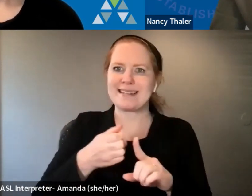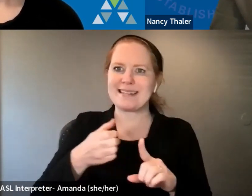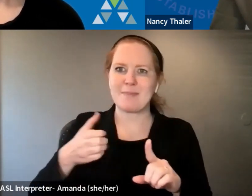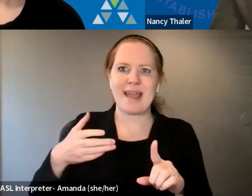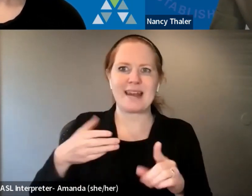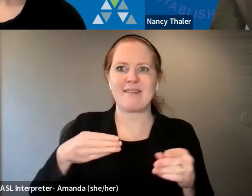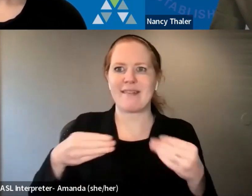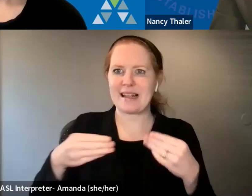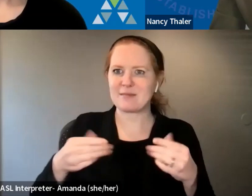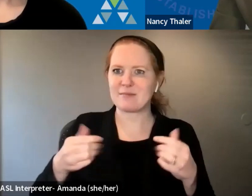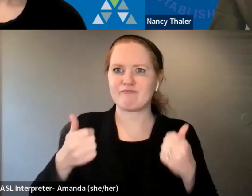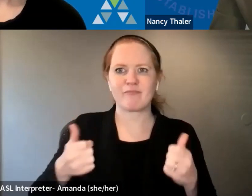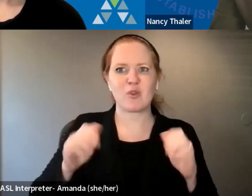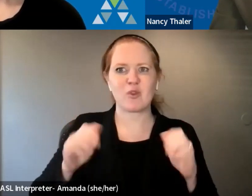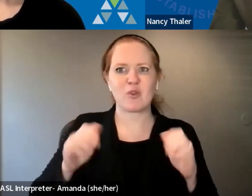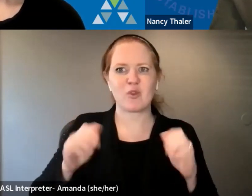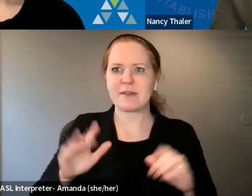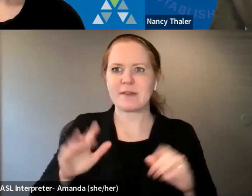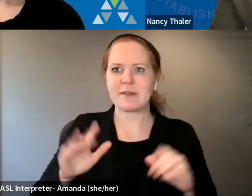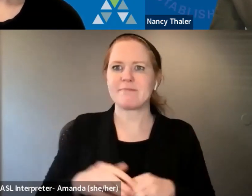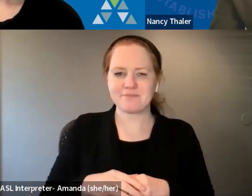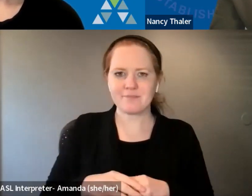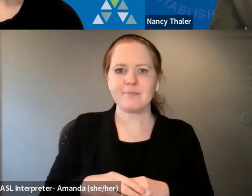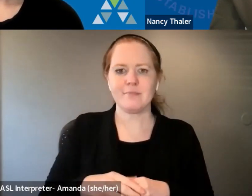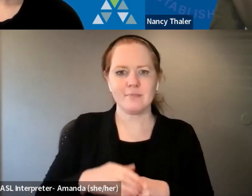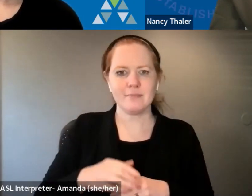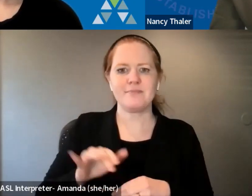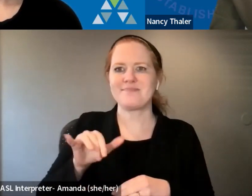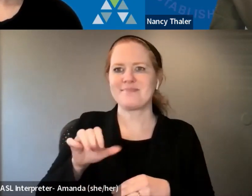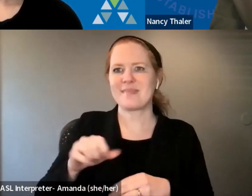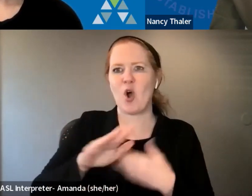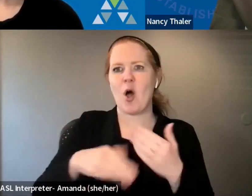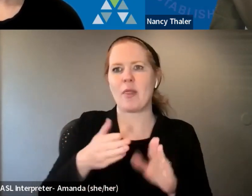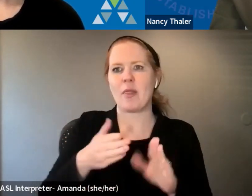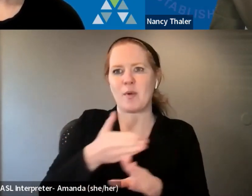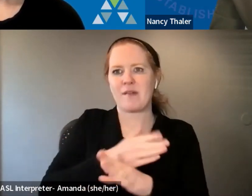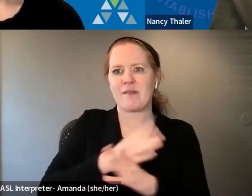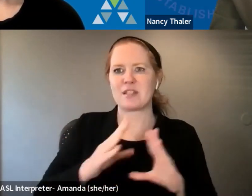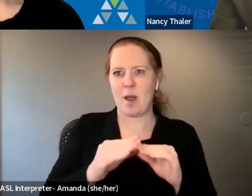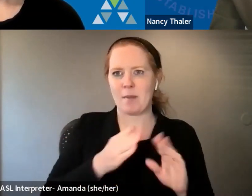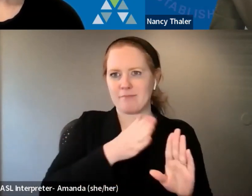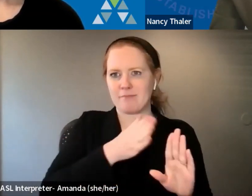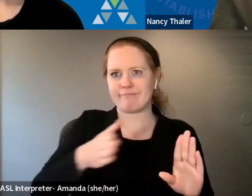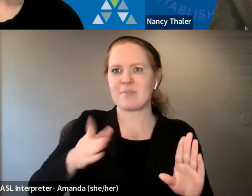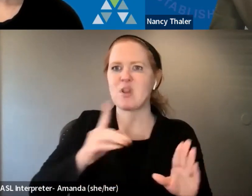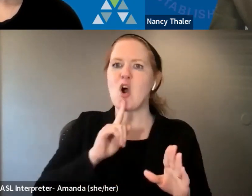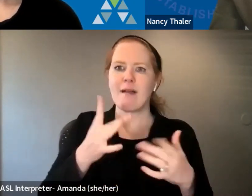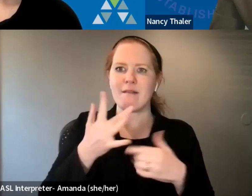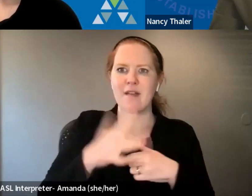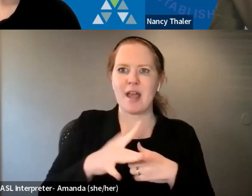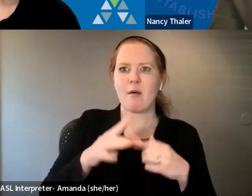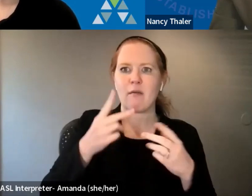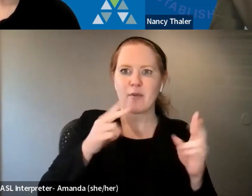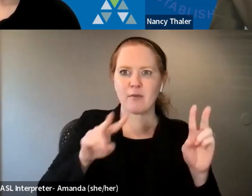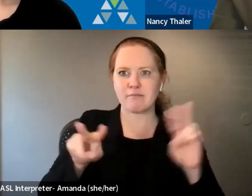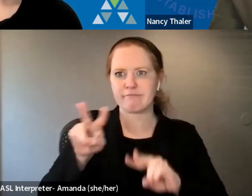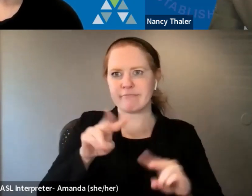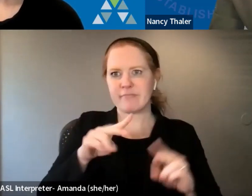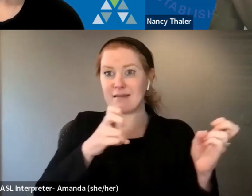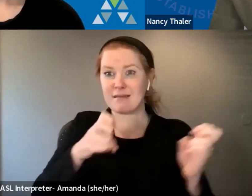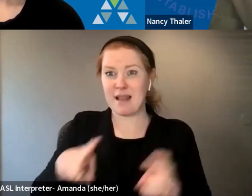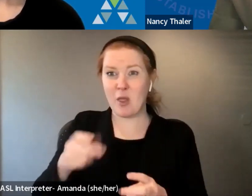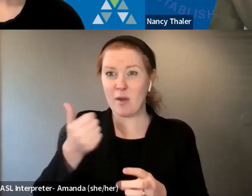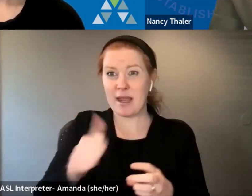terrific. Yes, all the previous webinars are available for viewing and downloading. Do any states